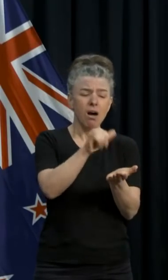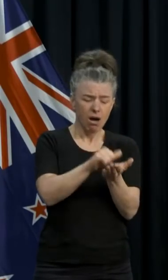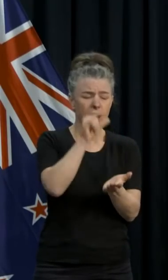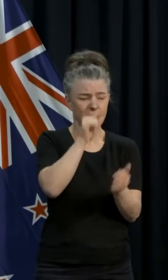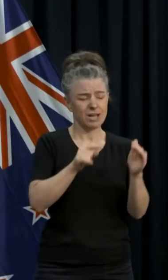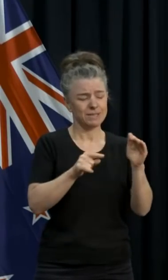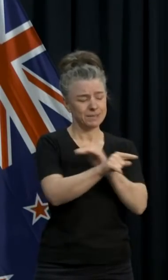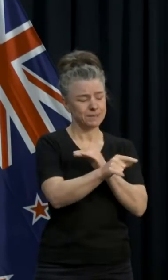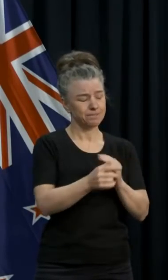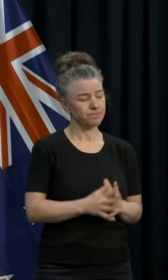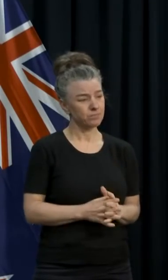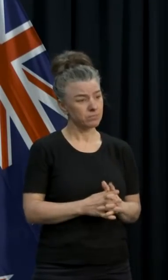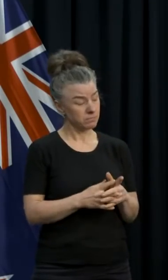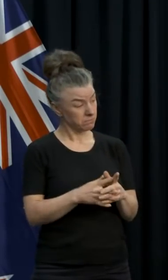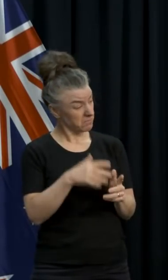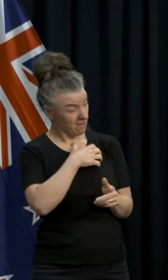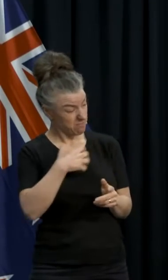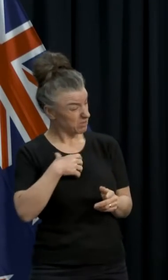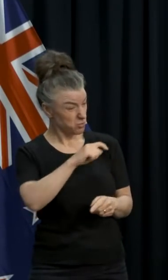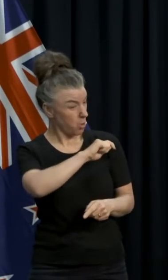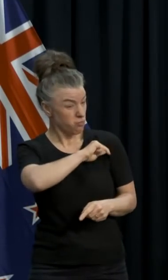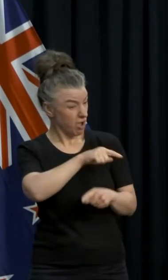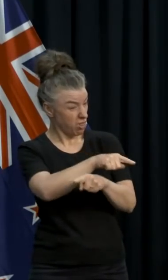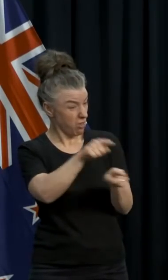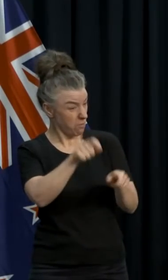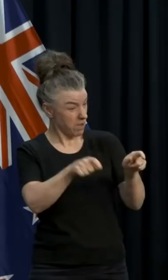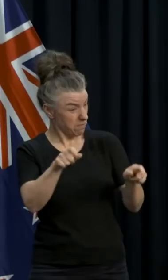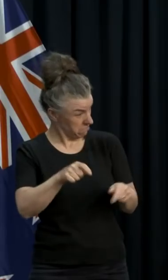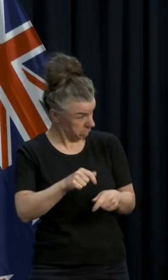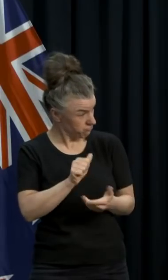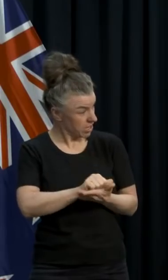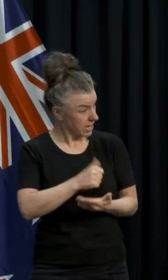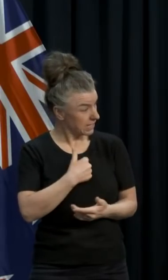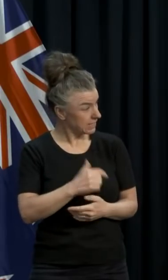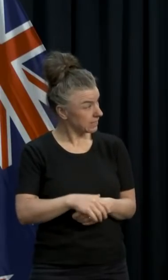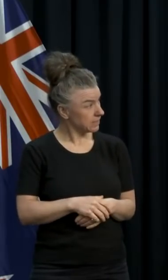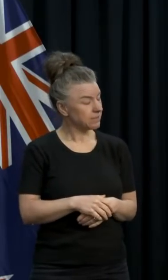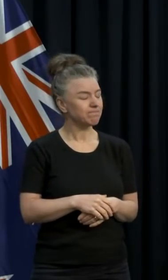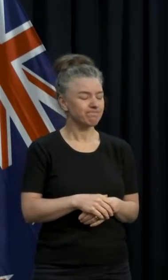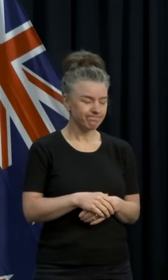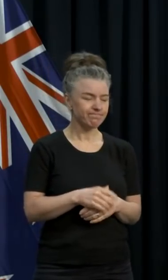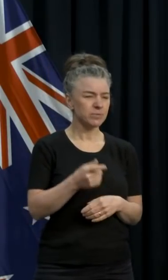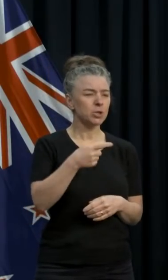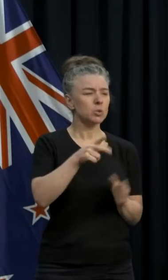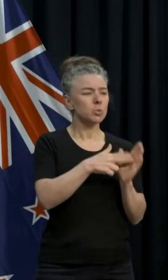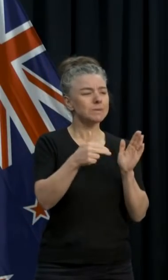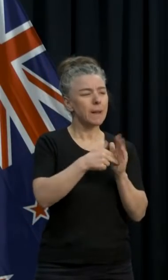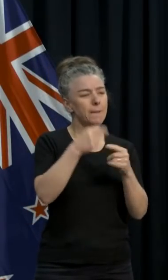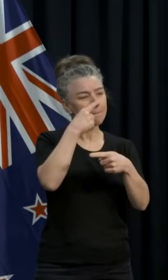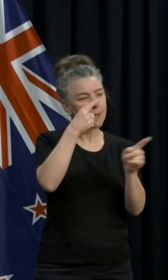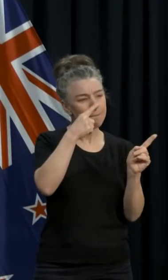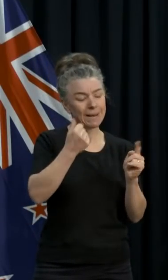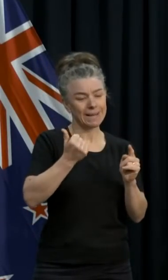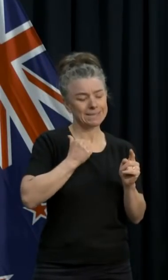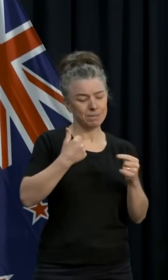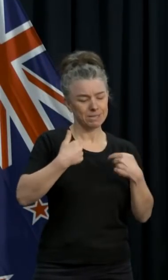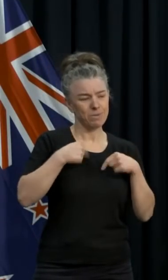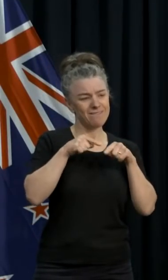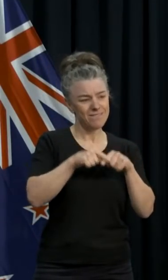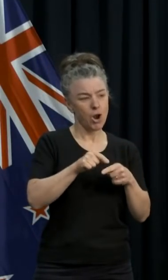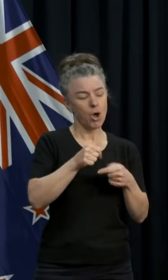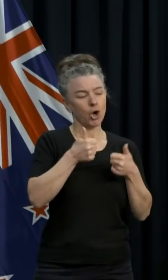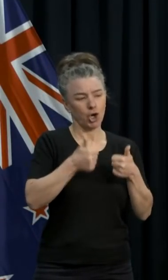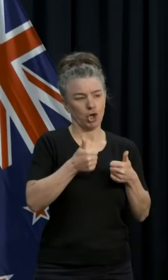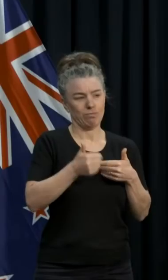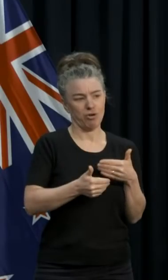so. The government doesn't trust these individuals. Look, I think all New Zealanders expect us to be taking all reasonable